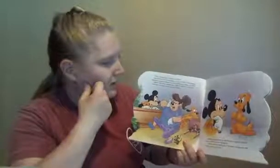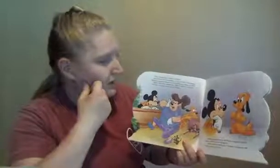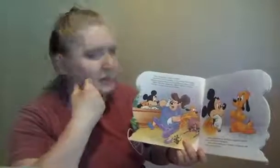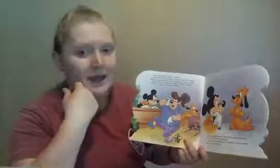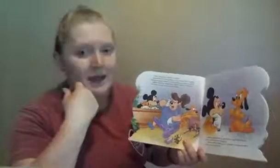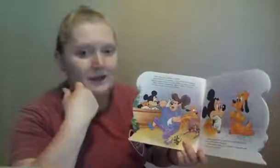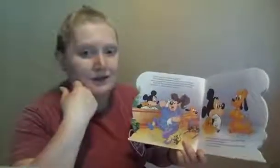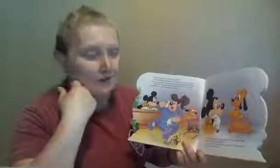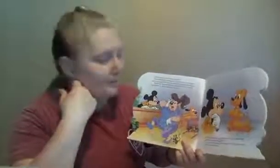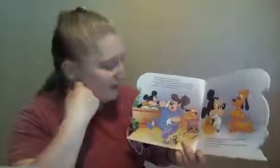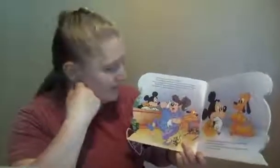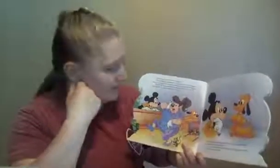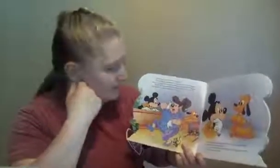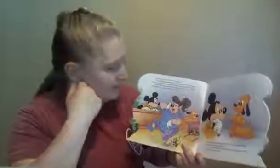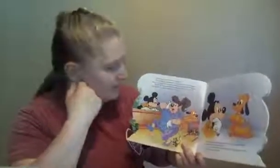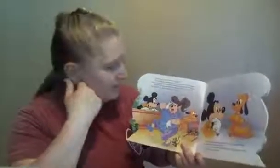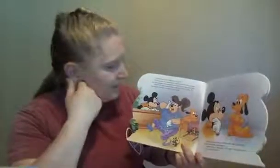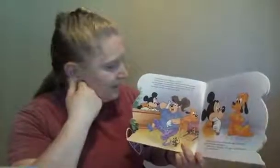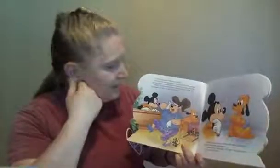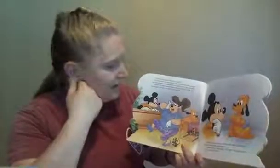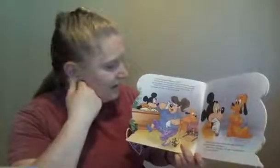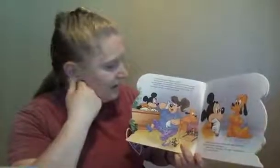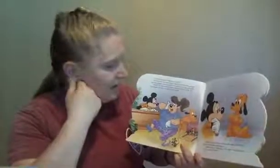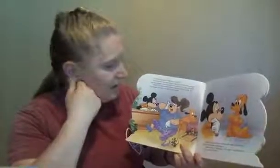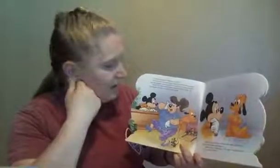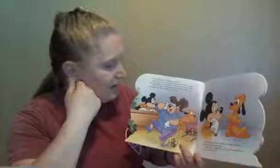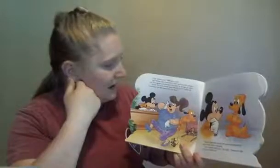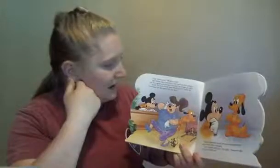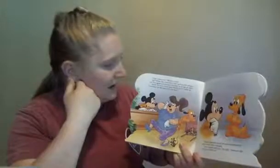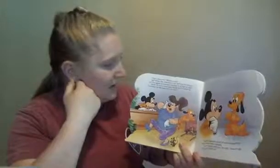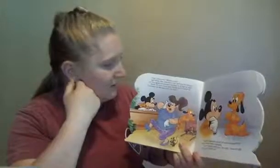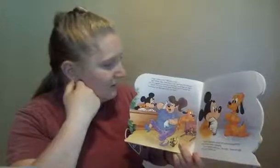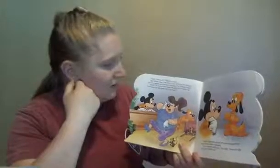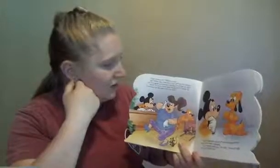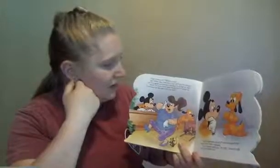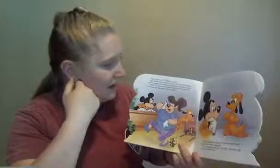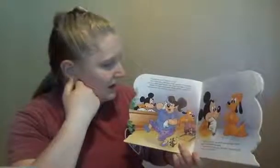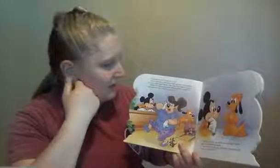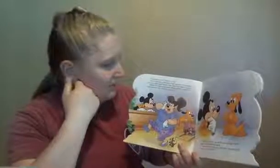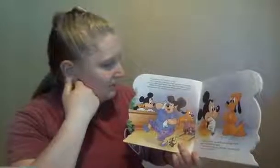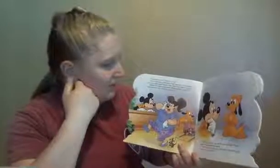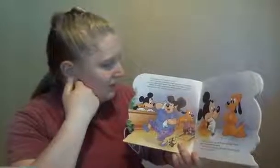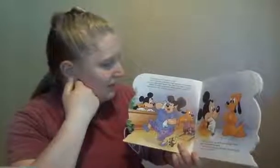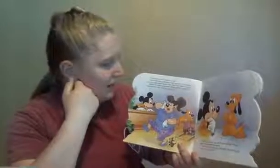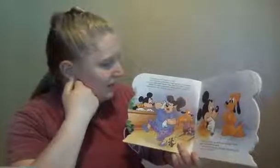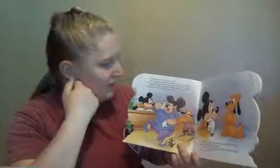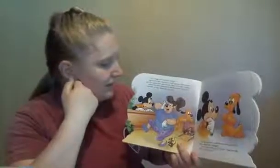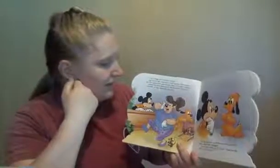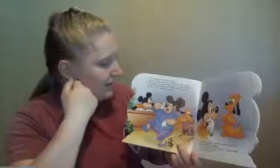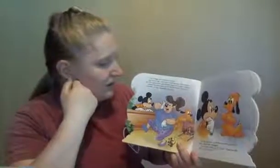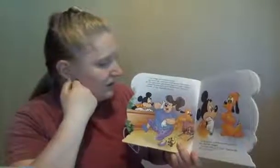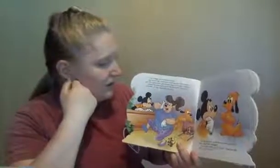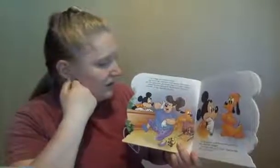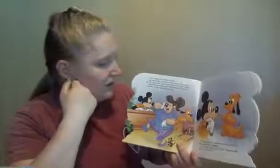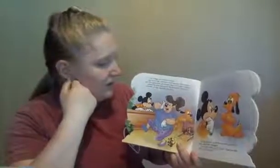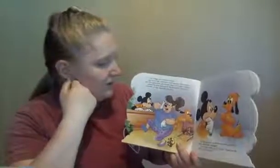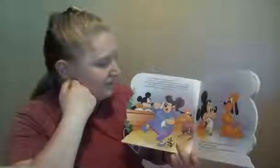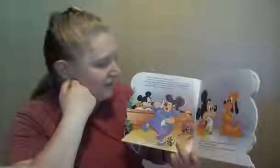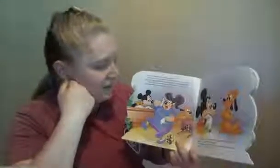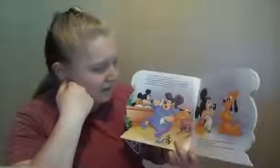to a cage of mice. Eek, I'll come back later, much later, cried the customer as she raced for the